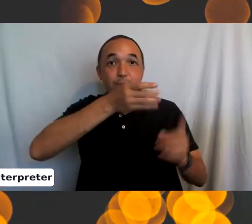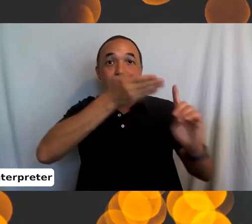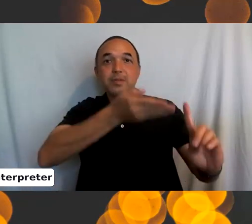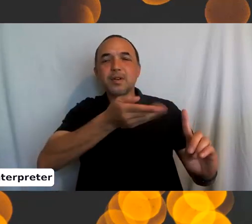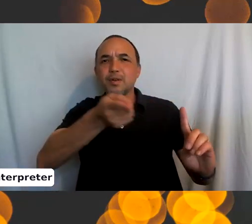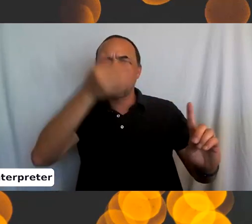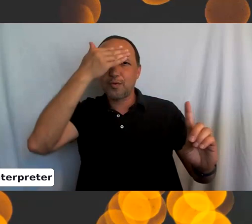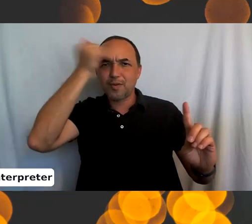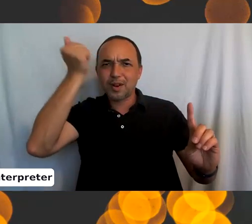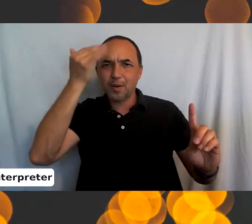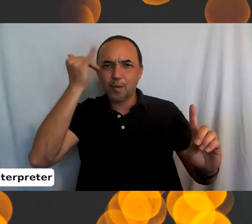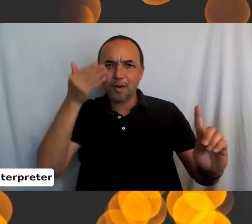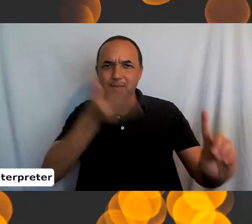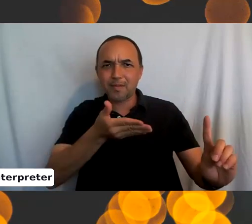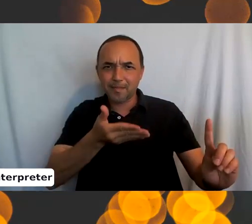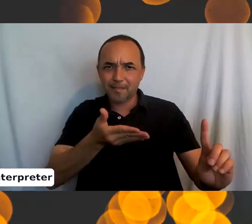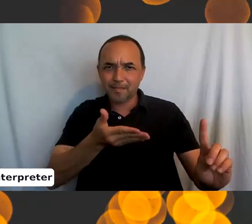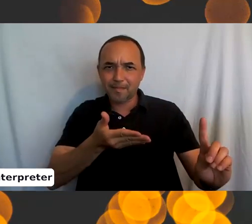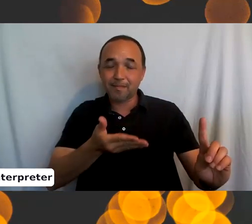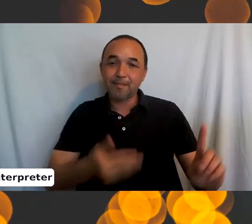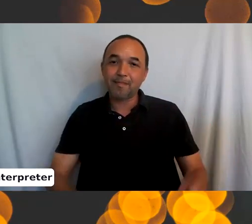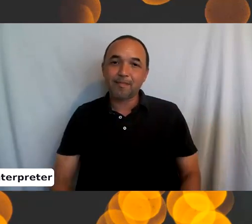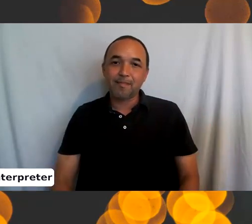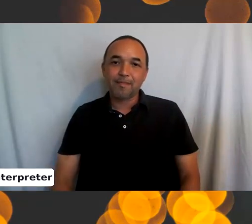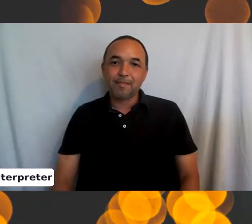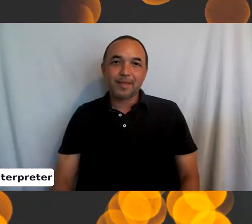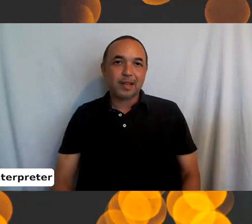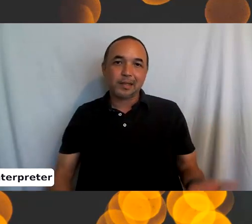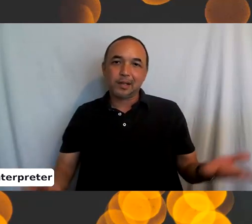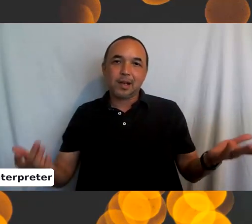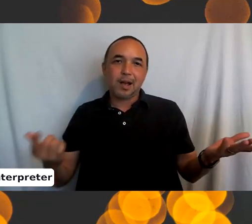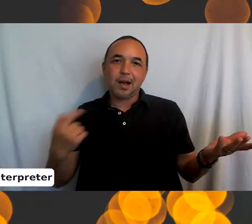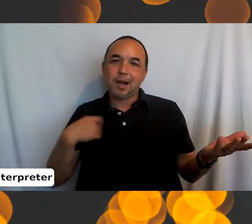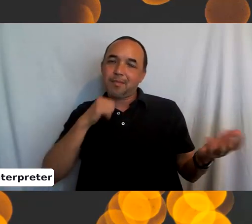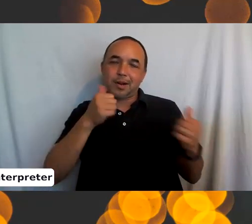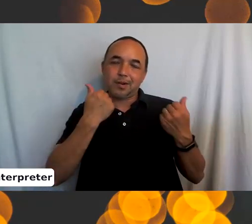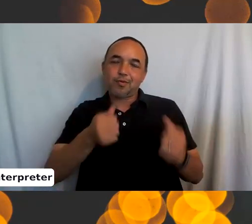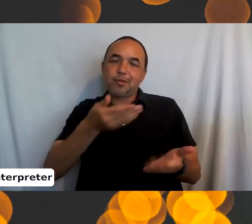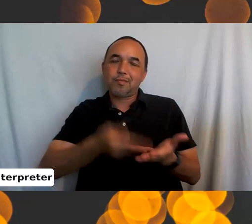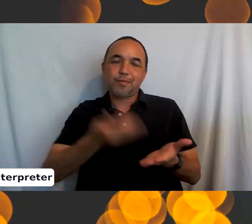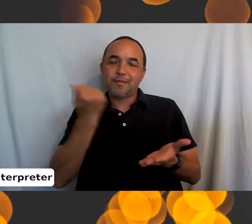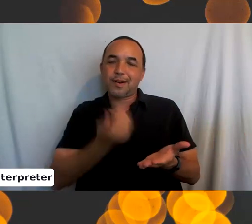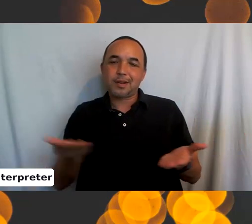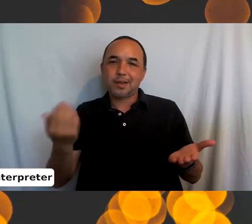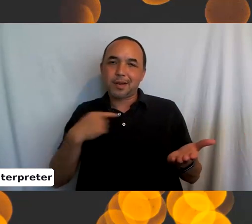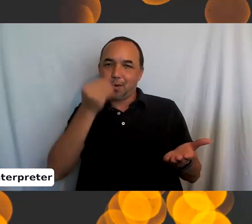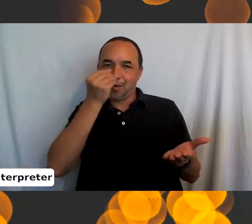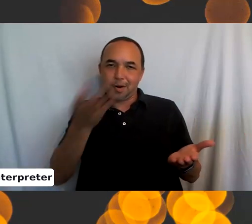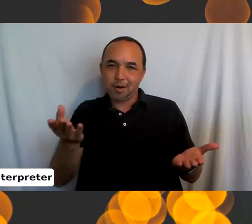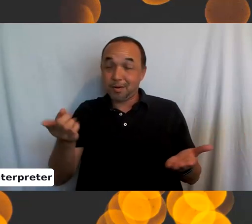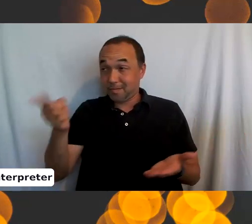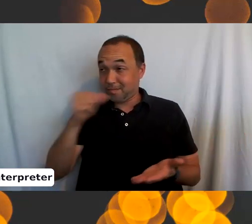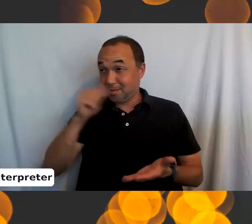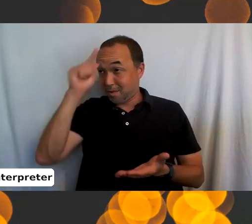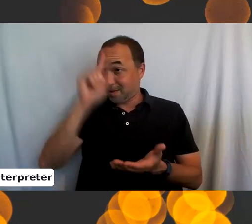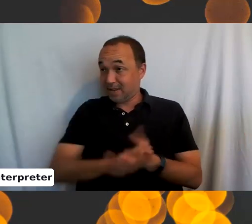you forget why you're at this. I'm beyond that. It's not my job to prove that ghosts exist to someone who doesn't believe. It's completely